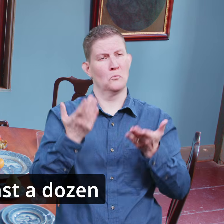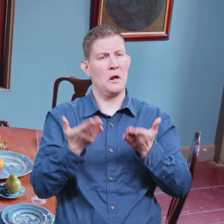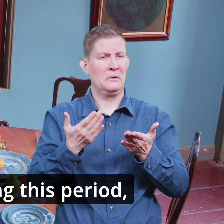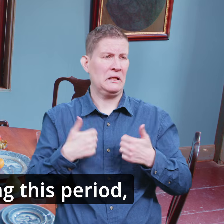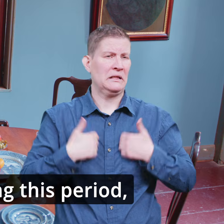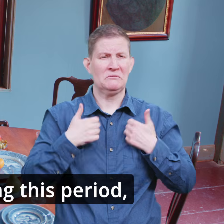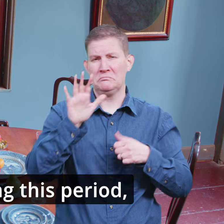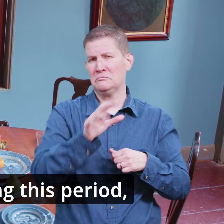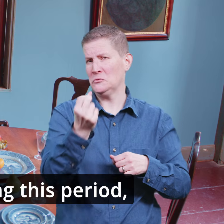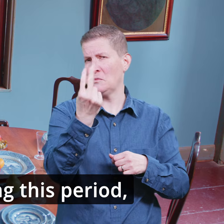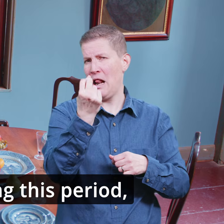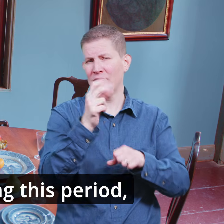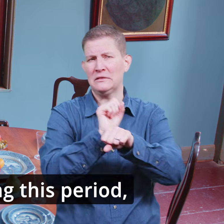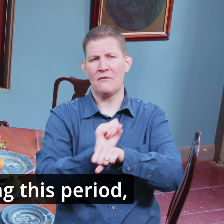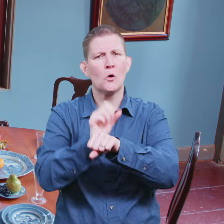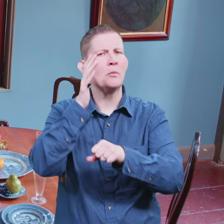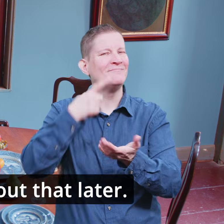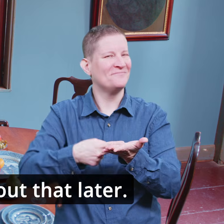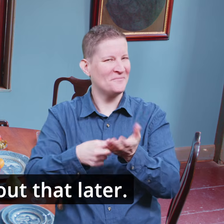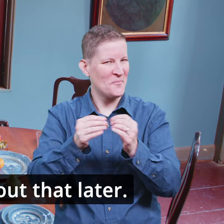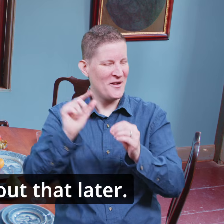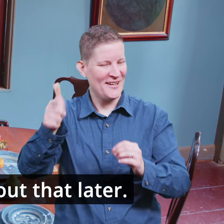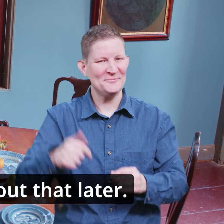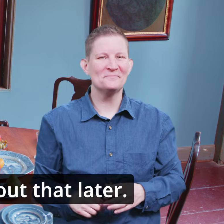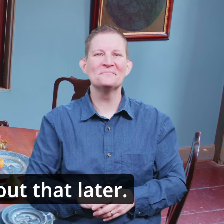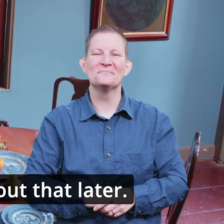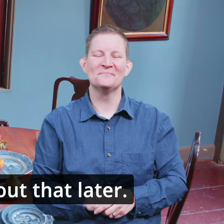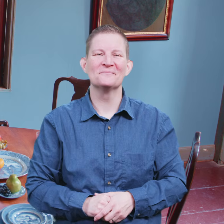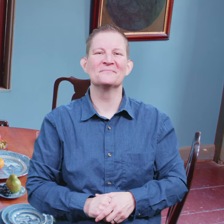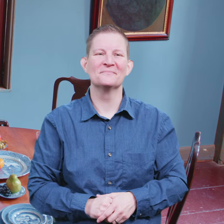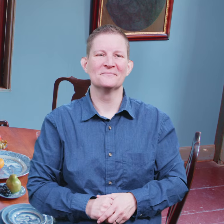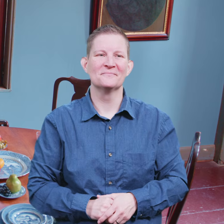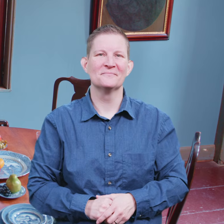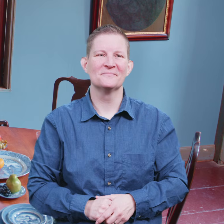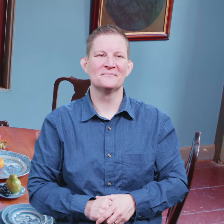least a dozen slaves in Lexington during this period, but we will talk more about that later.